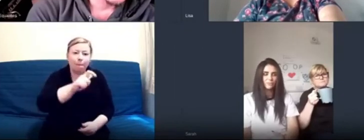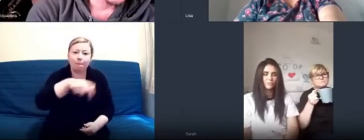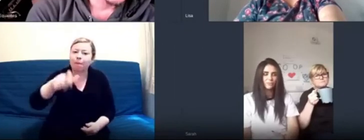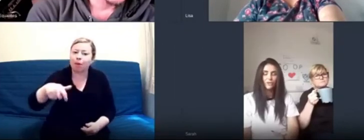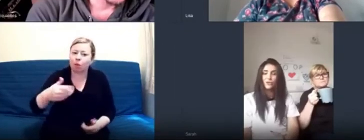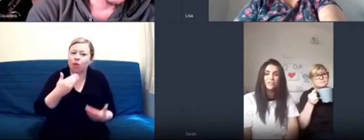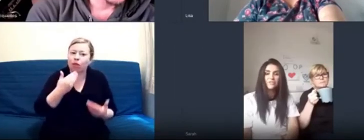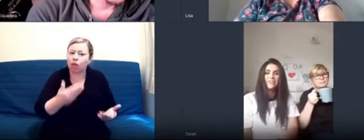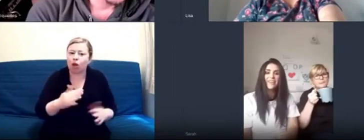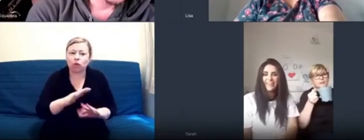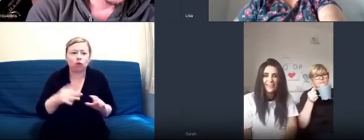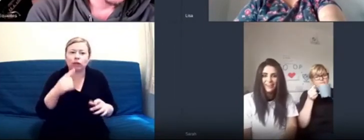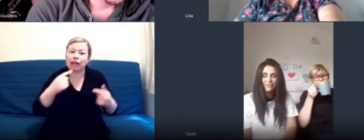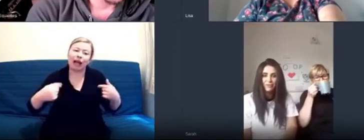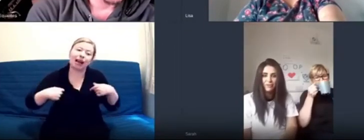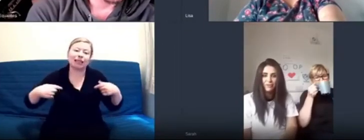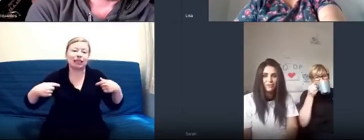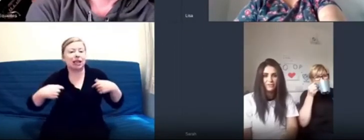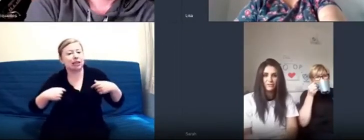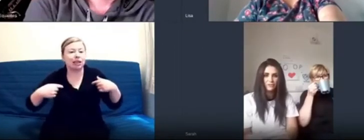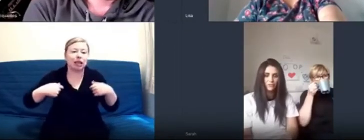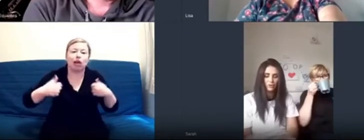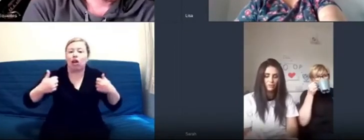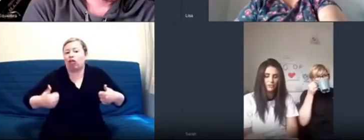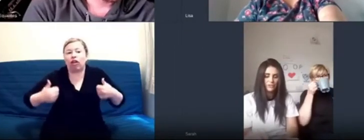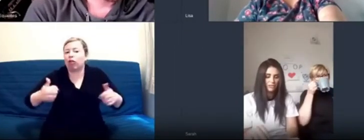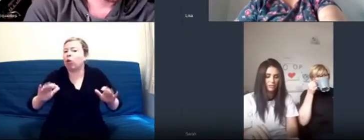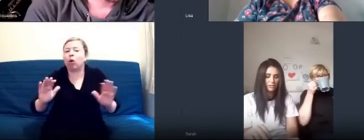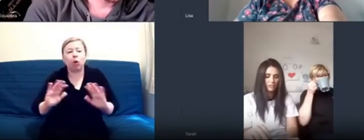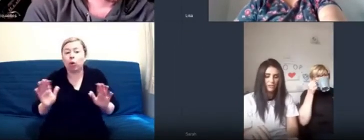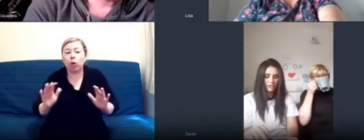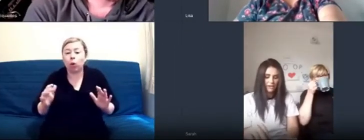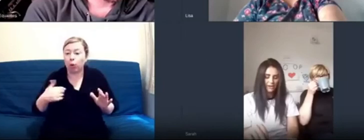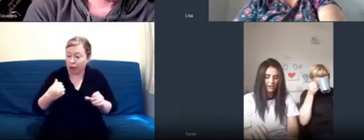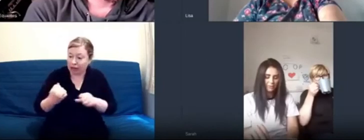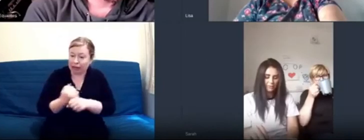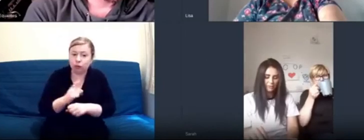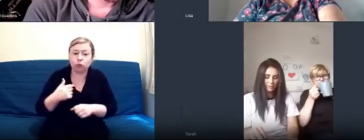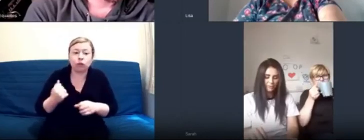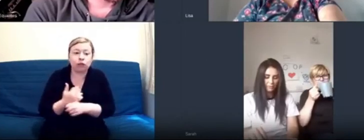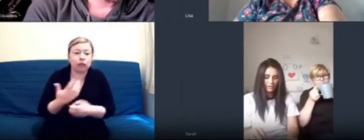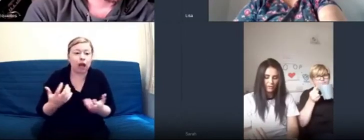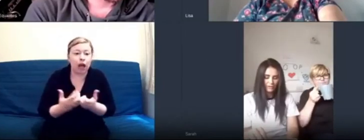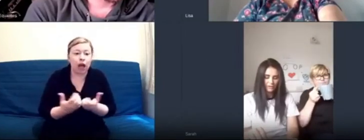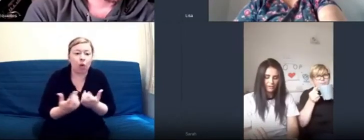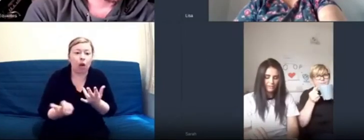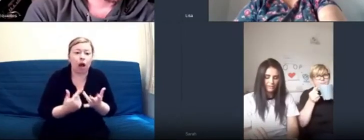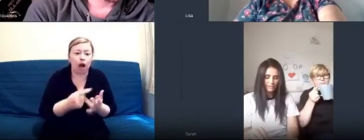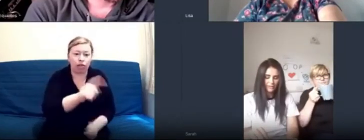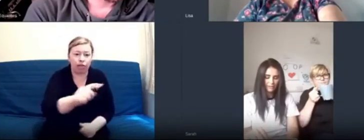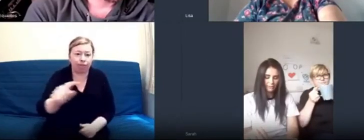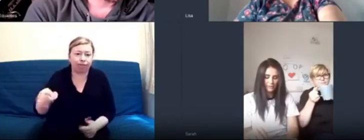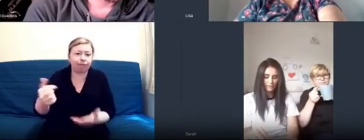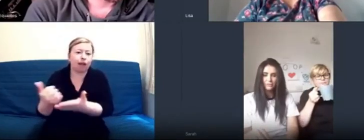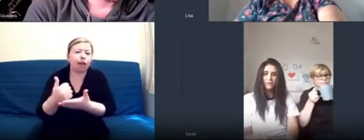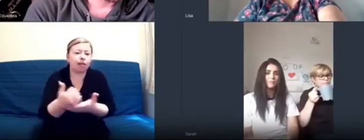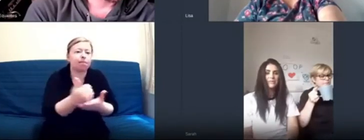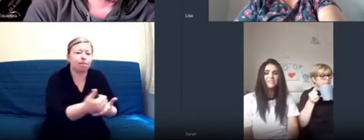like, oh, we did this. We couldn't have done any of it with the likes of the Co-op, Fair Share. We have